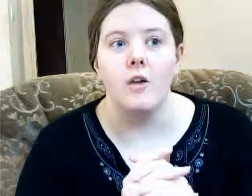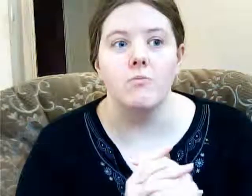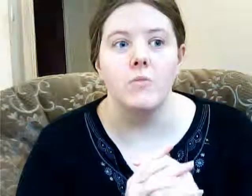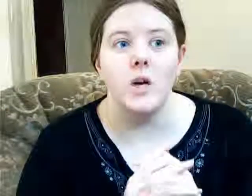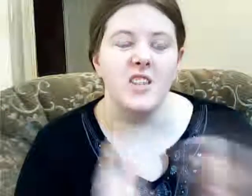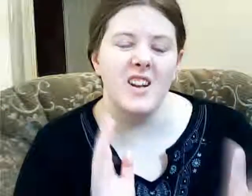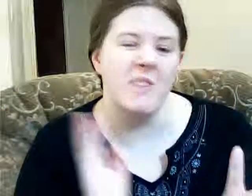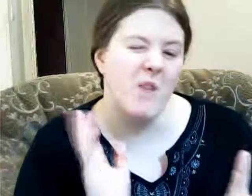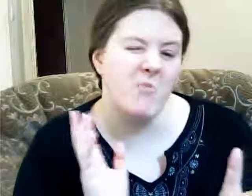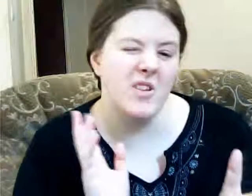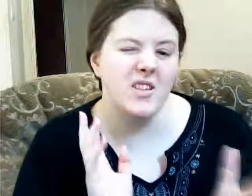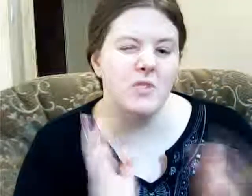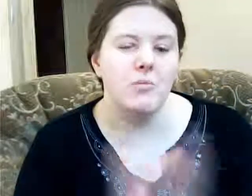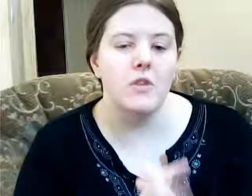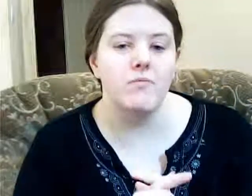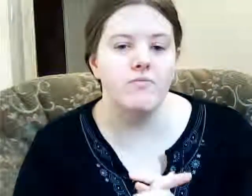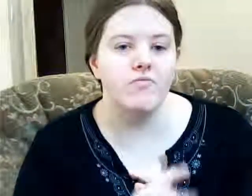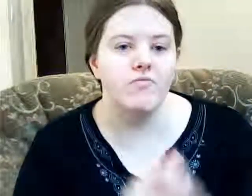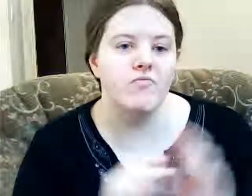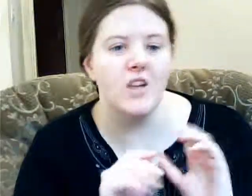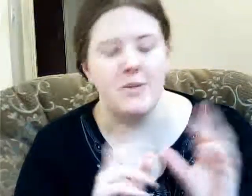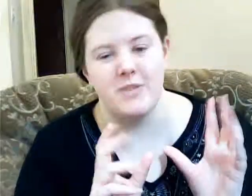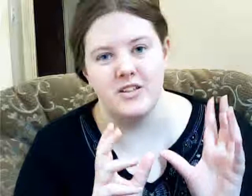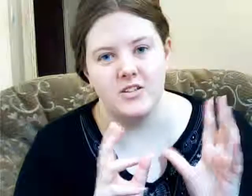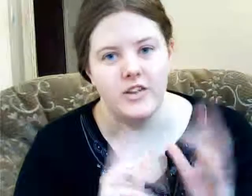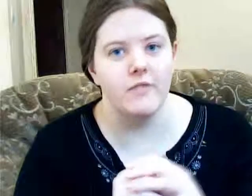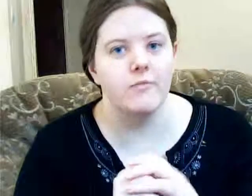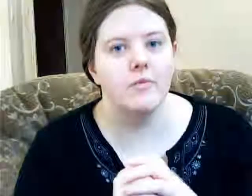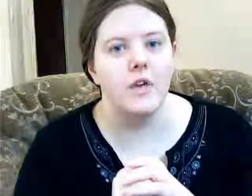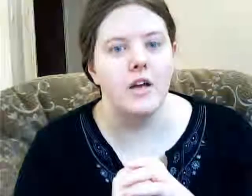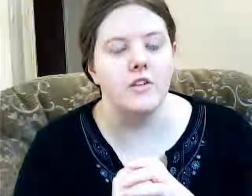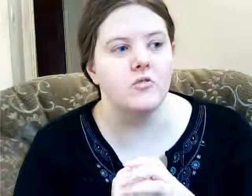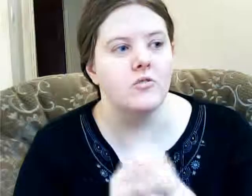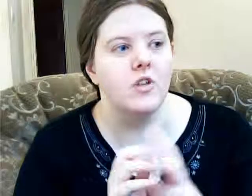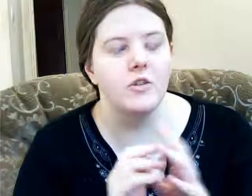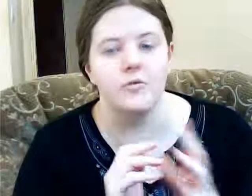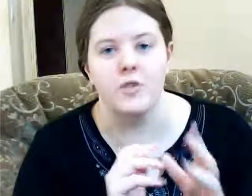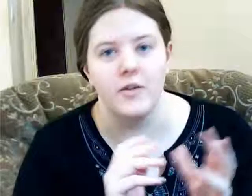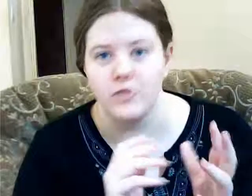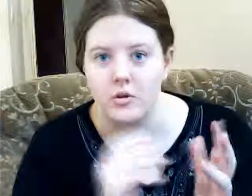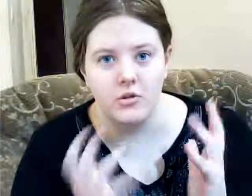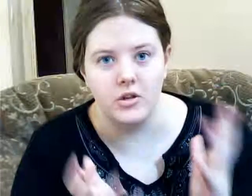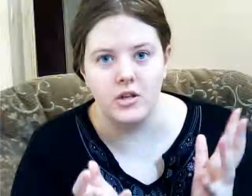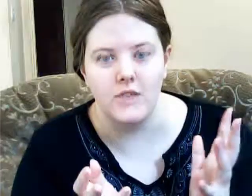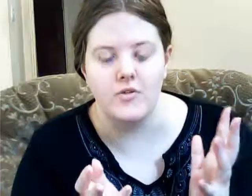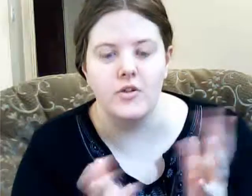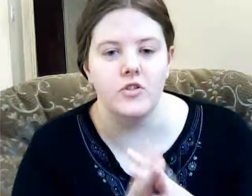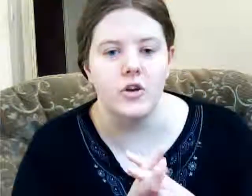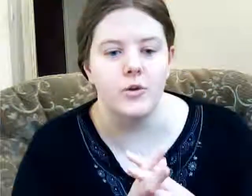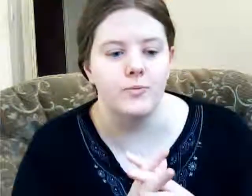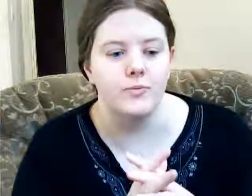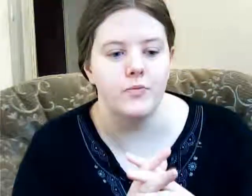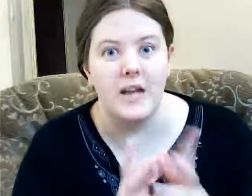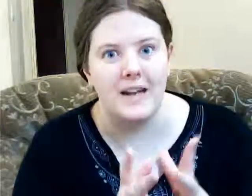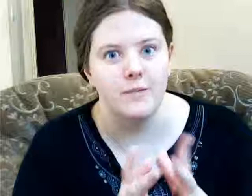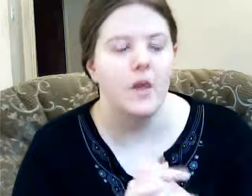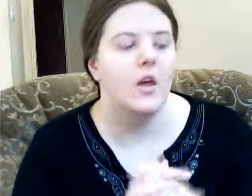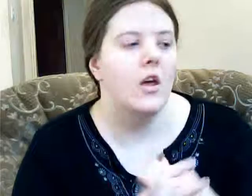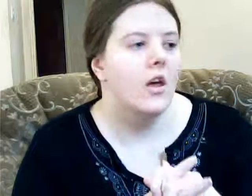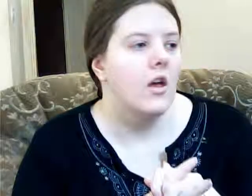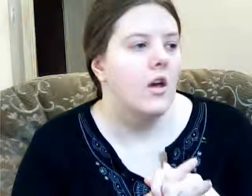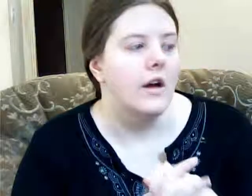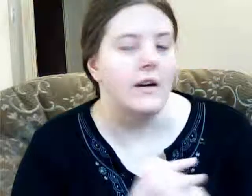i